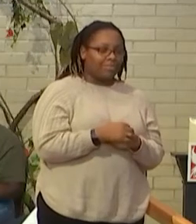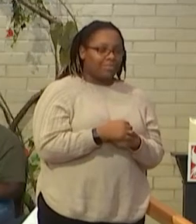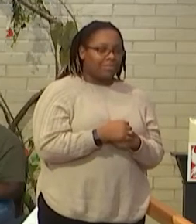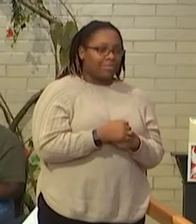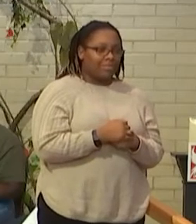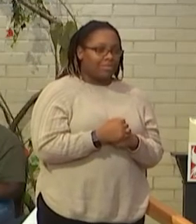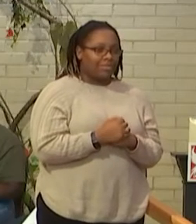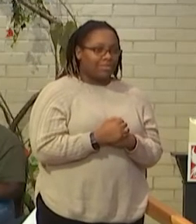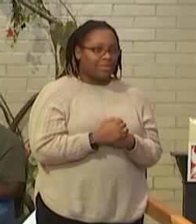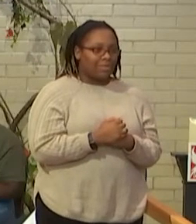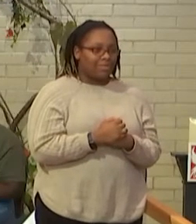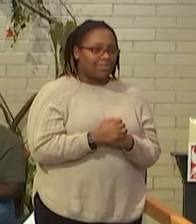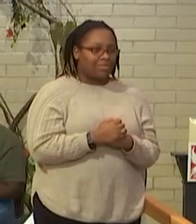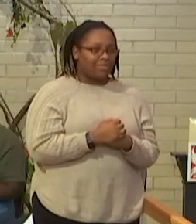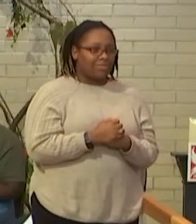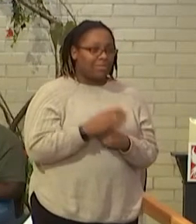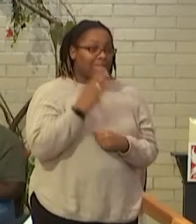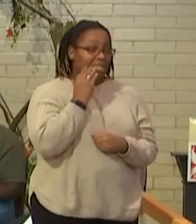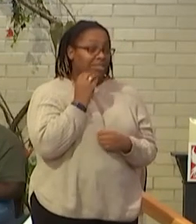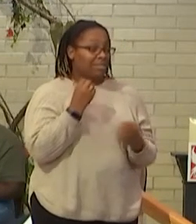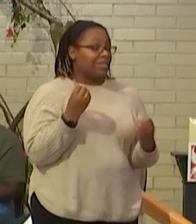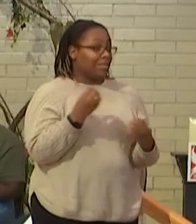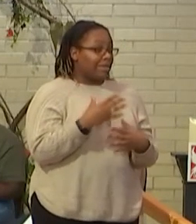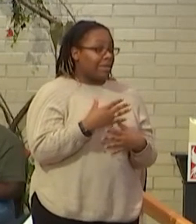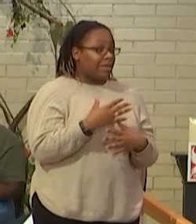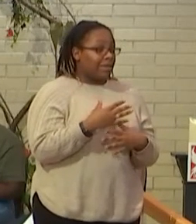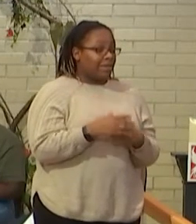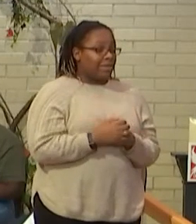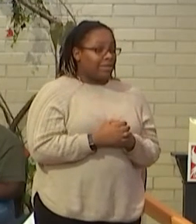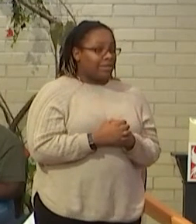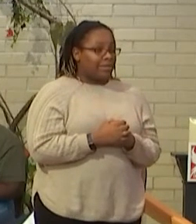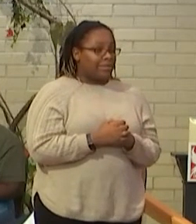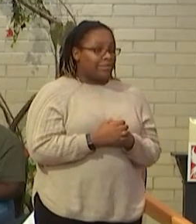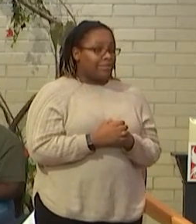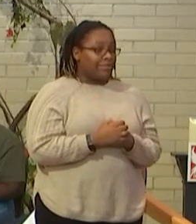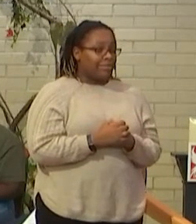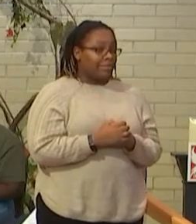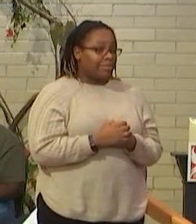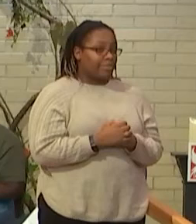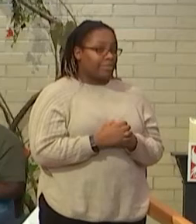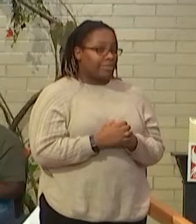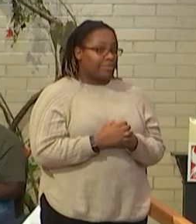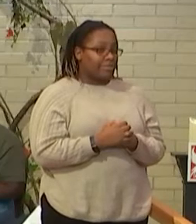It's really scary to go through the day.